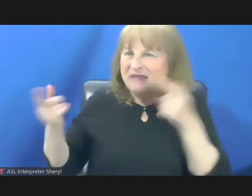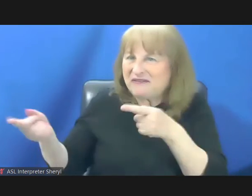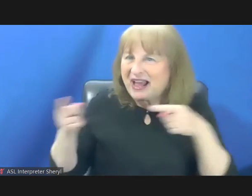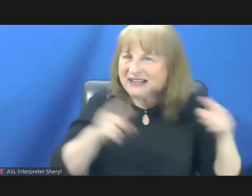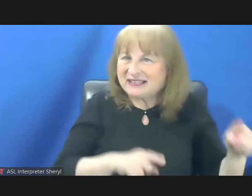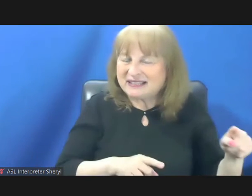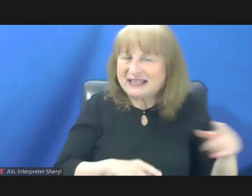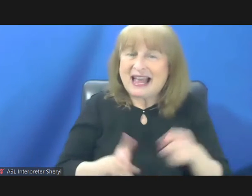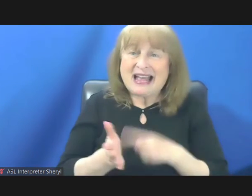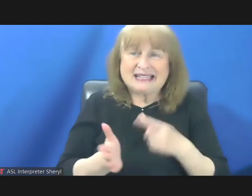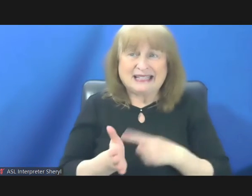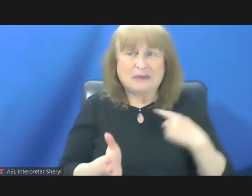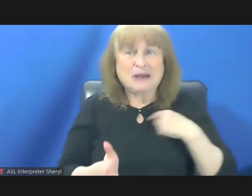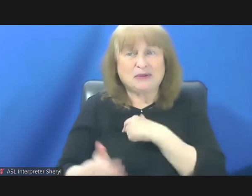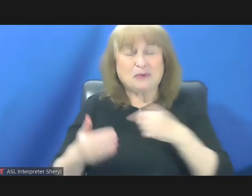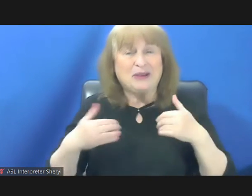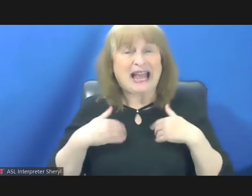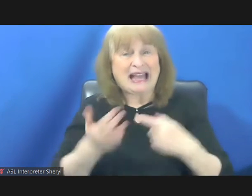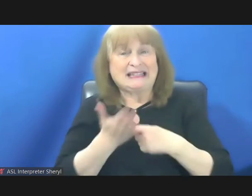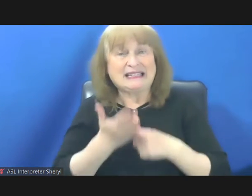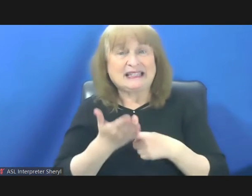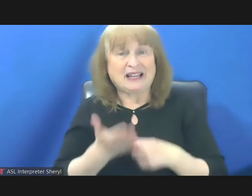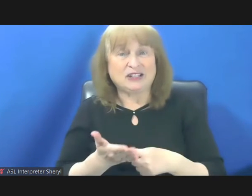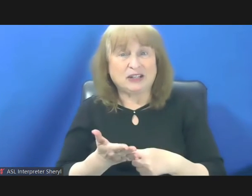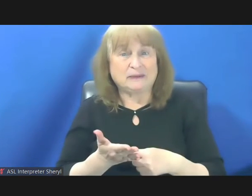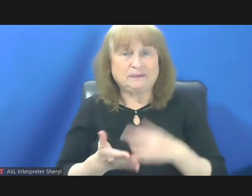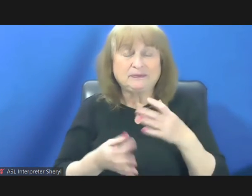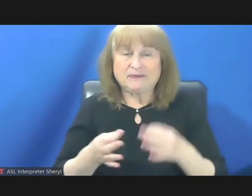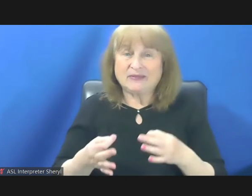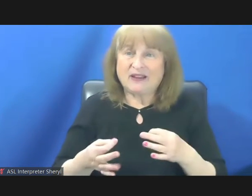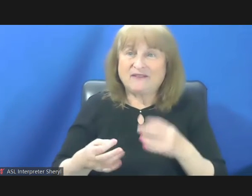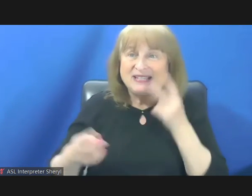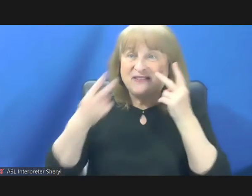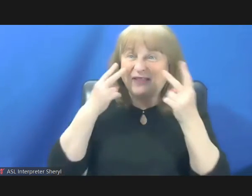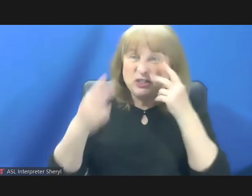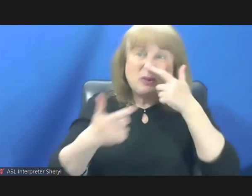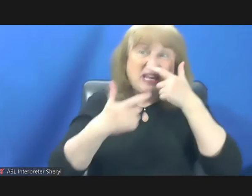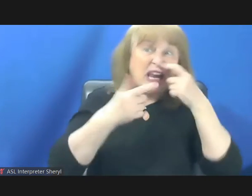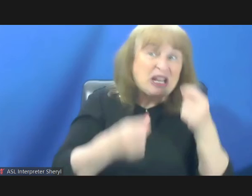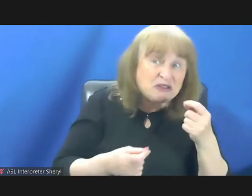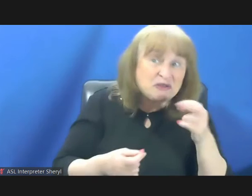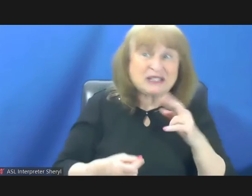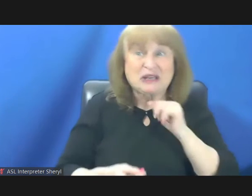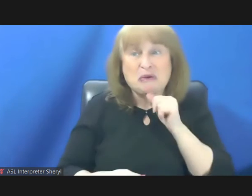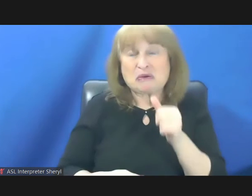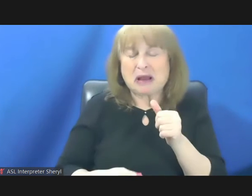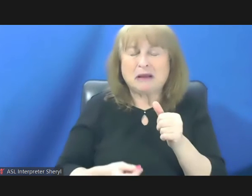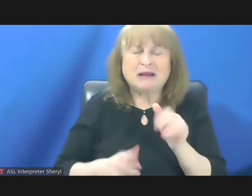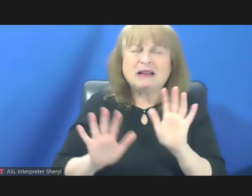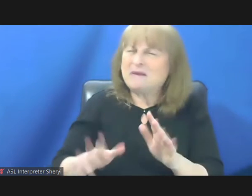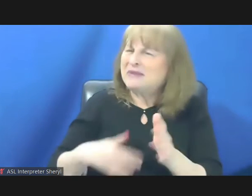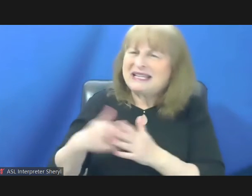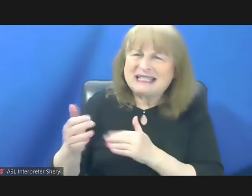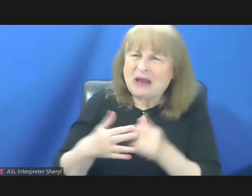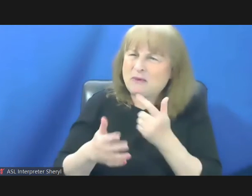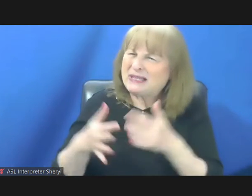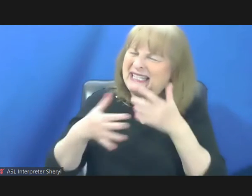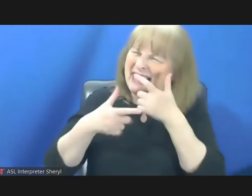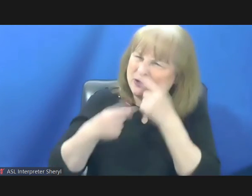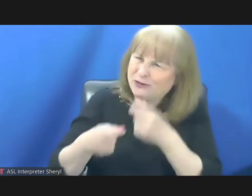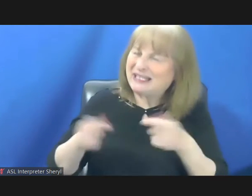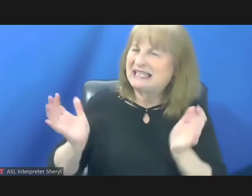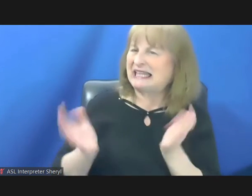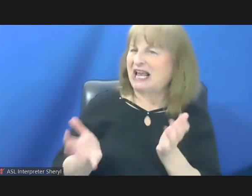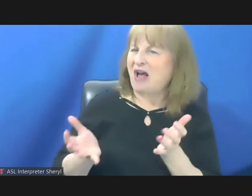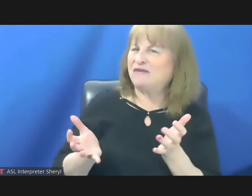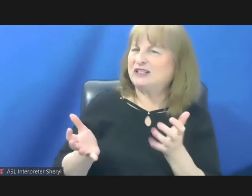sometimes we had this discussion of whether it is visually interesting or not. I said, that doesn't matter. What's interesting is the conversation that's